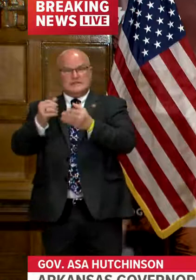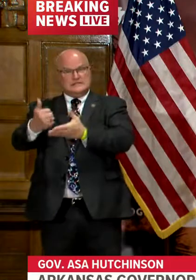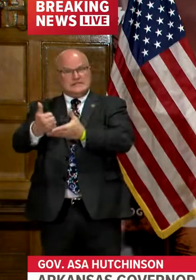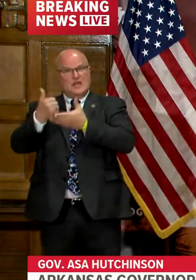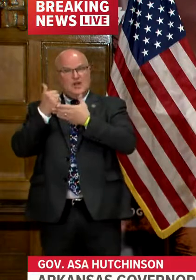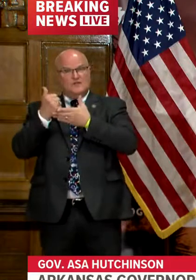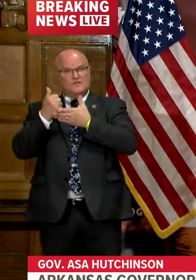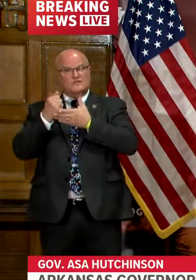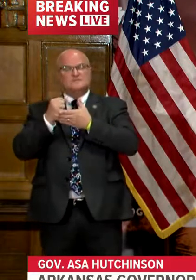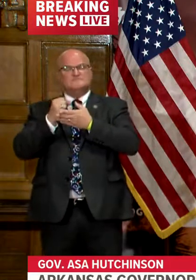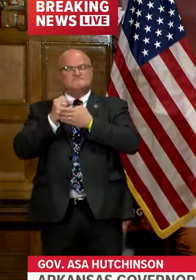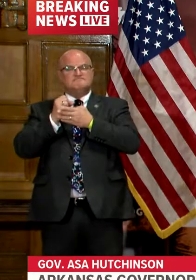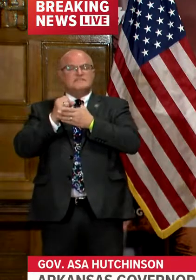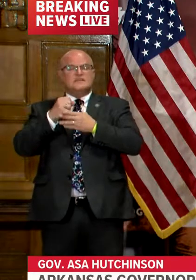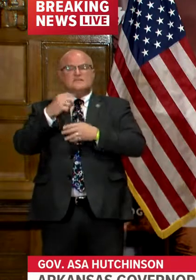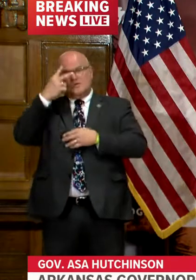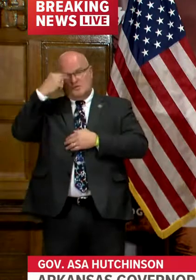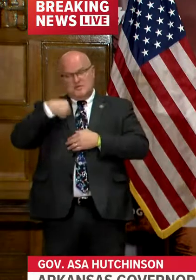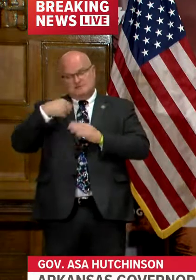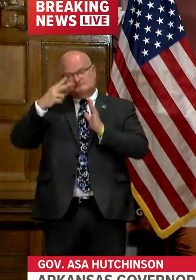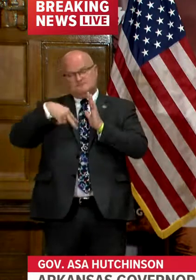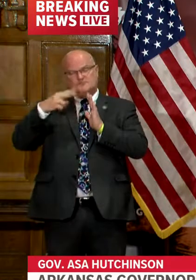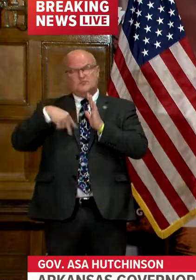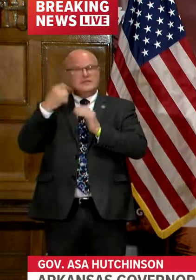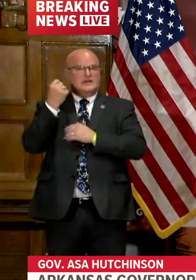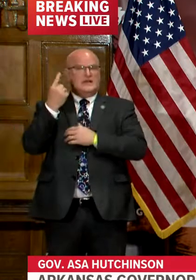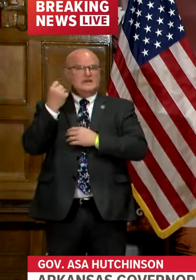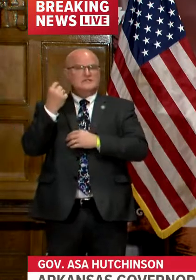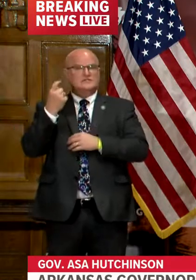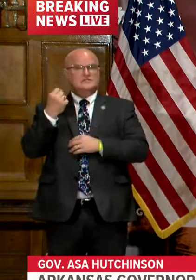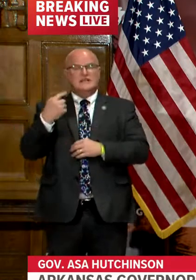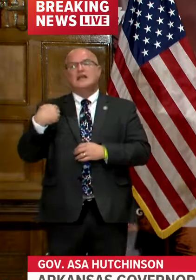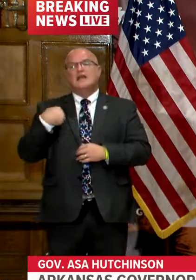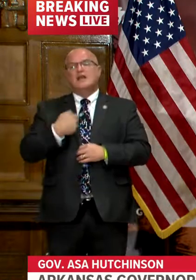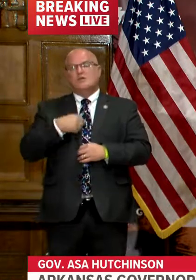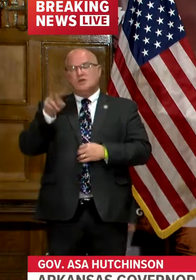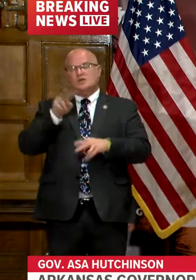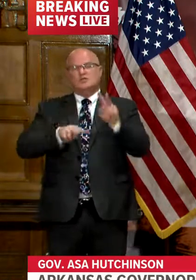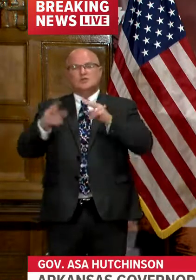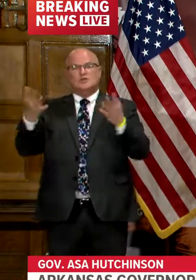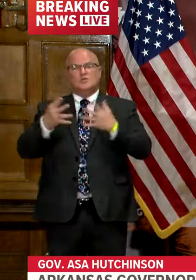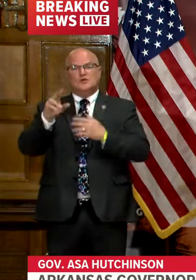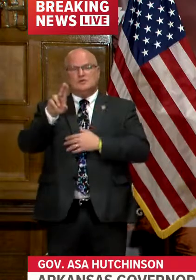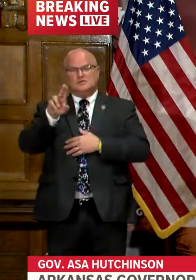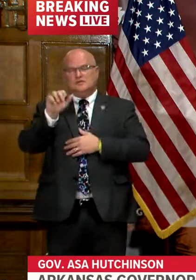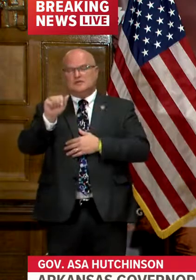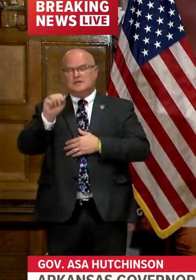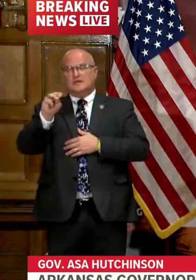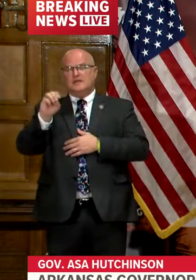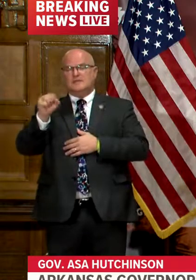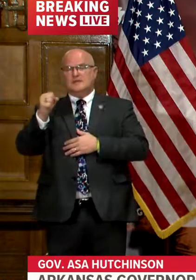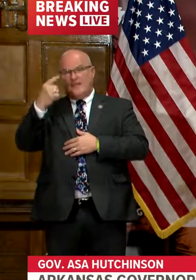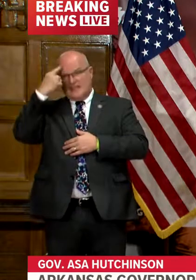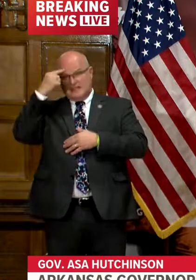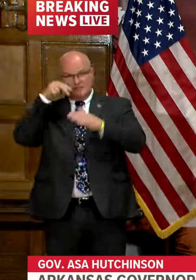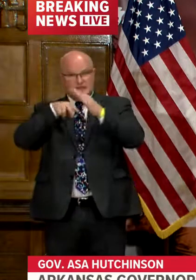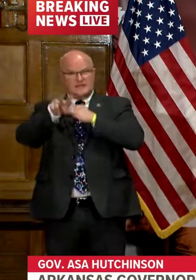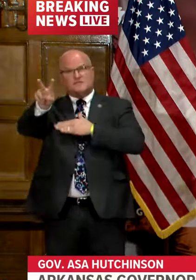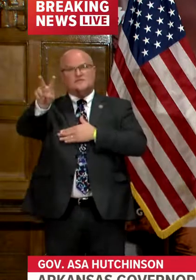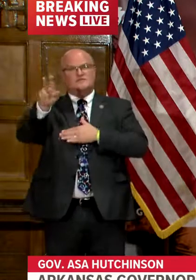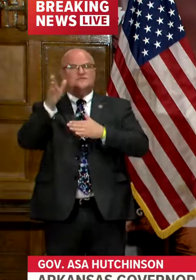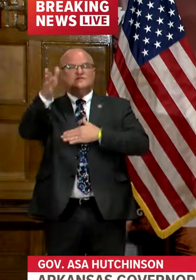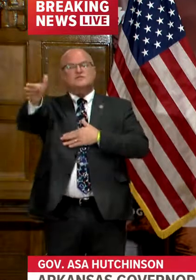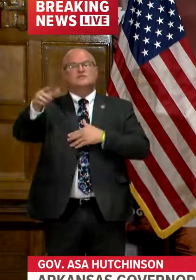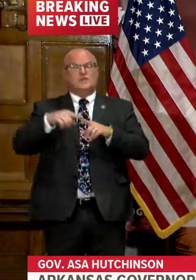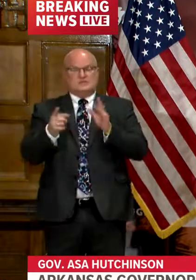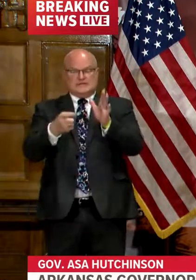helpful insights, and we look at what they see into the future. But in terms